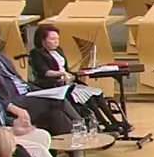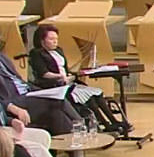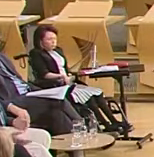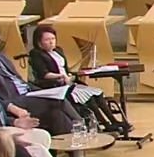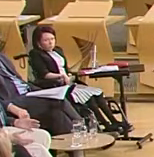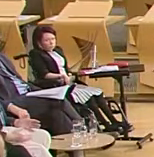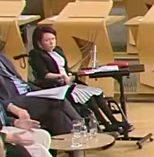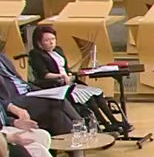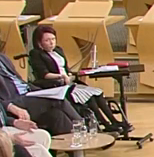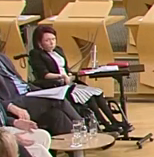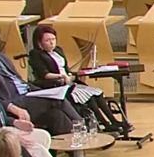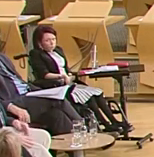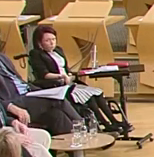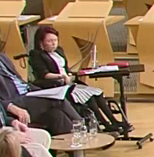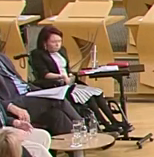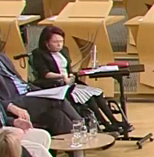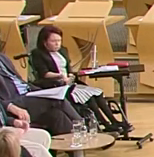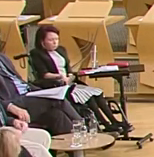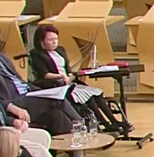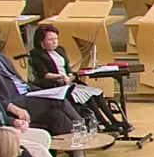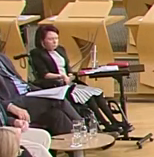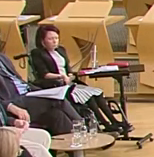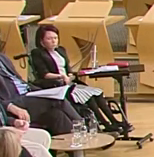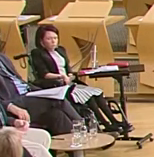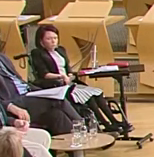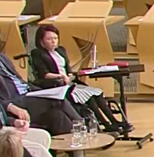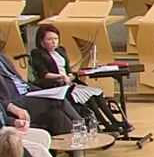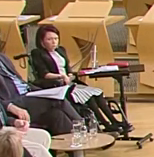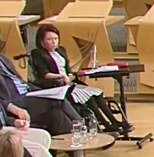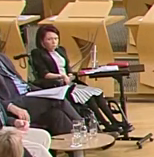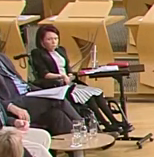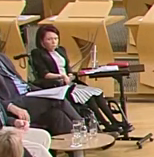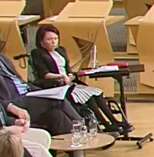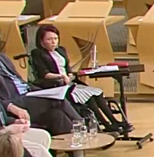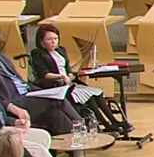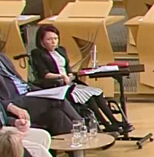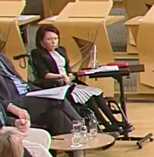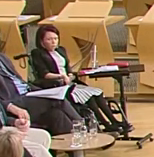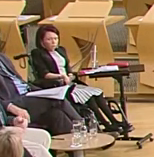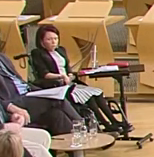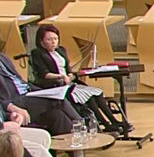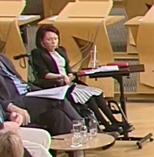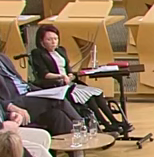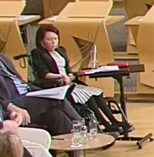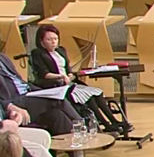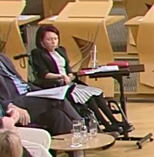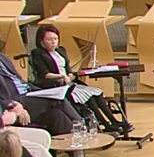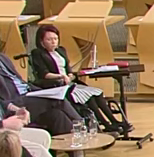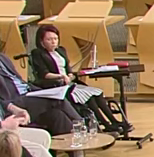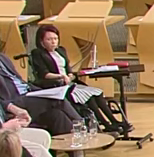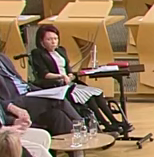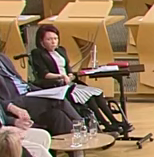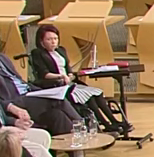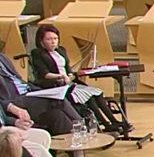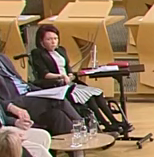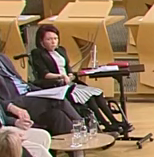obviously things have improved, but I think one of the things that is actually helping is that the more